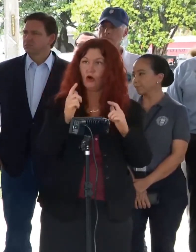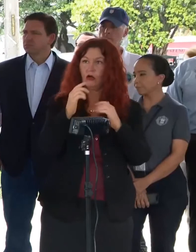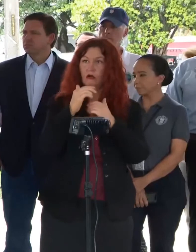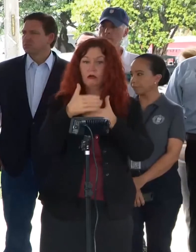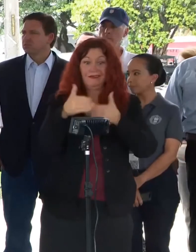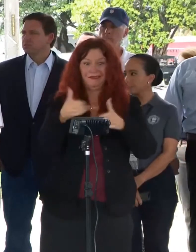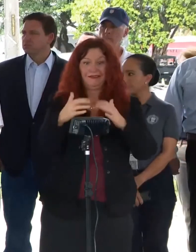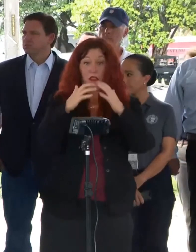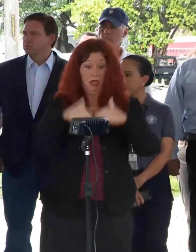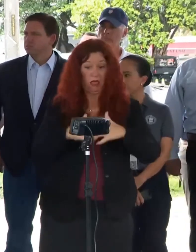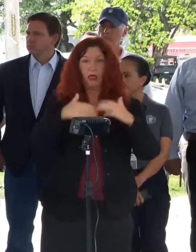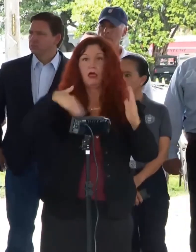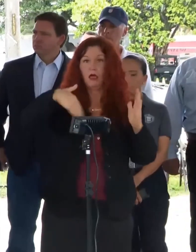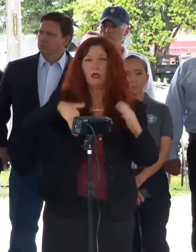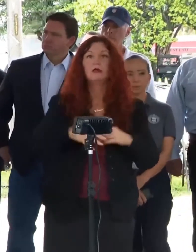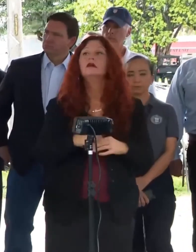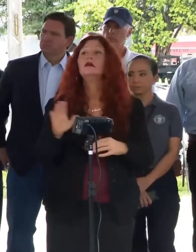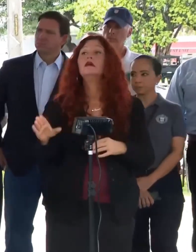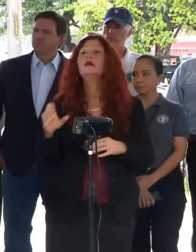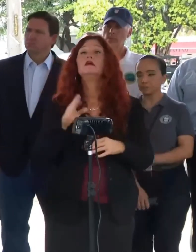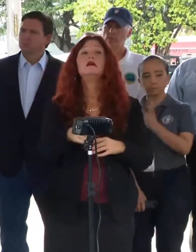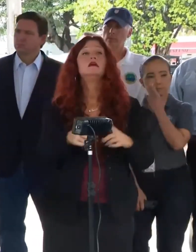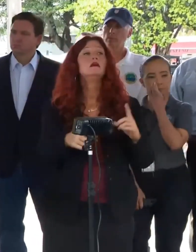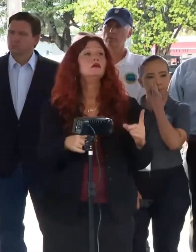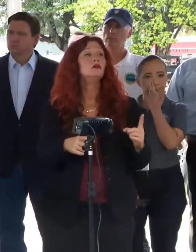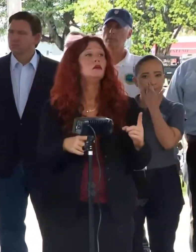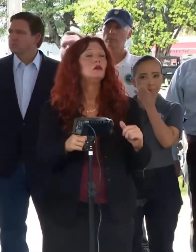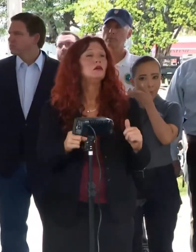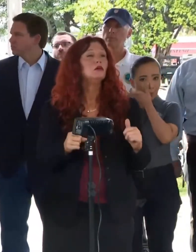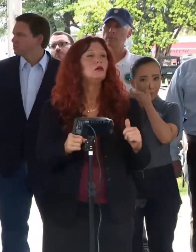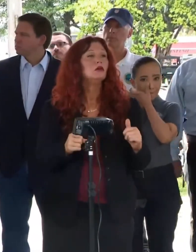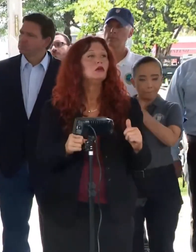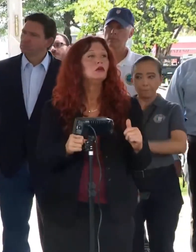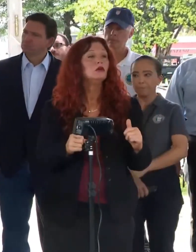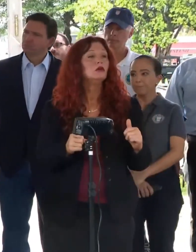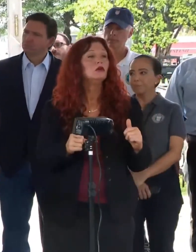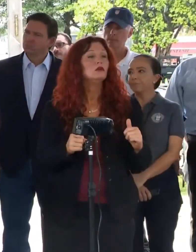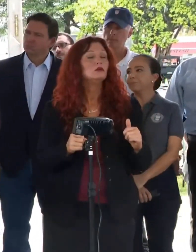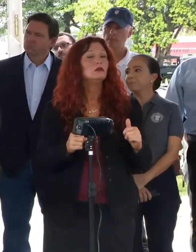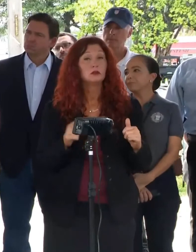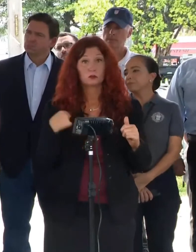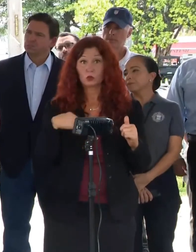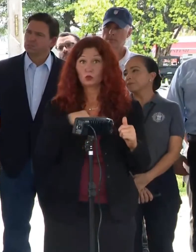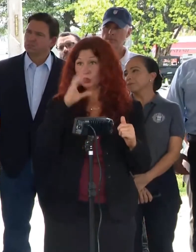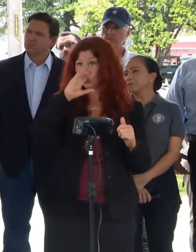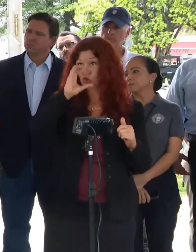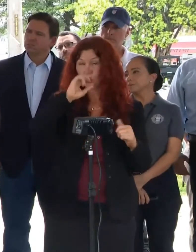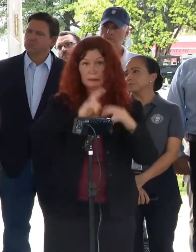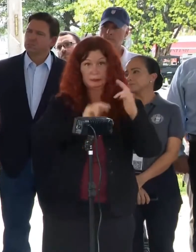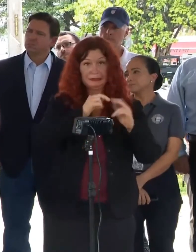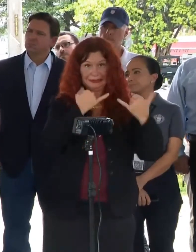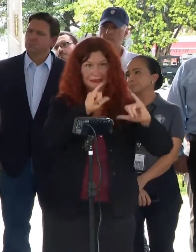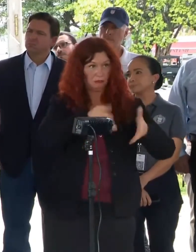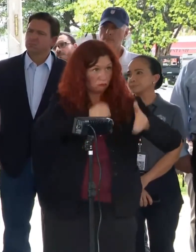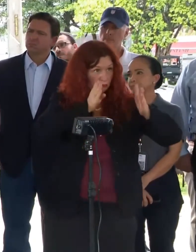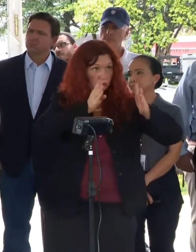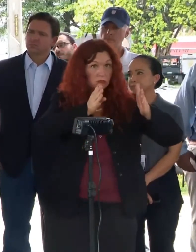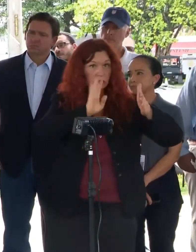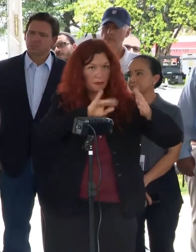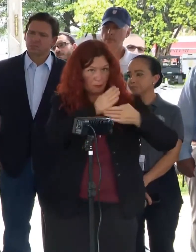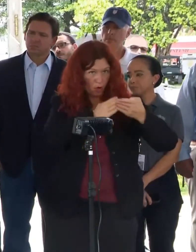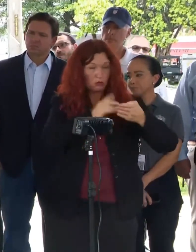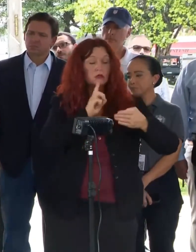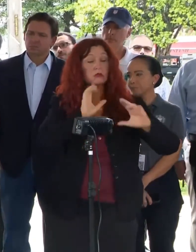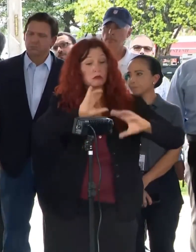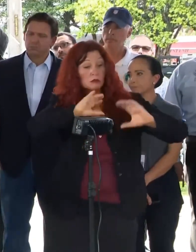Thank you, Chief. Oh, I'm sorry, yes. Yes, and another aspect, when we went through there, the building itself, again,